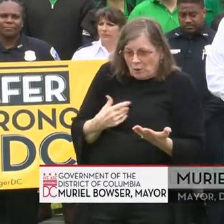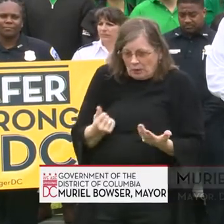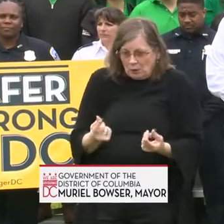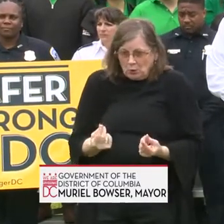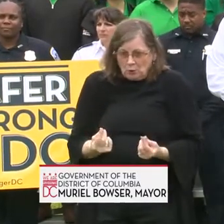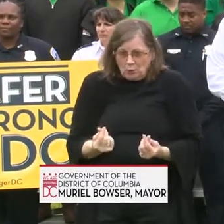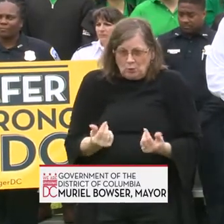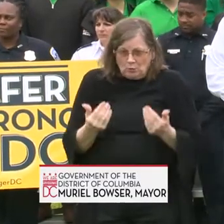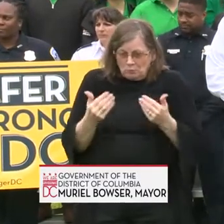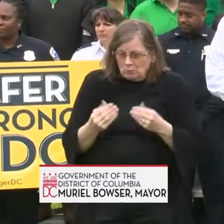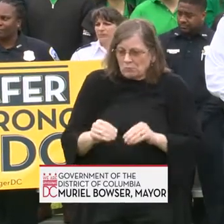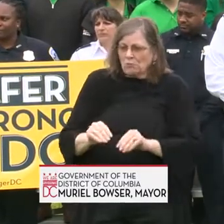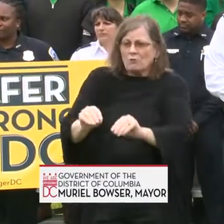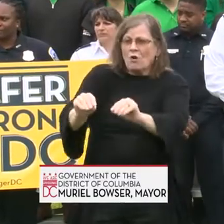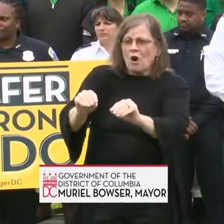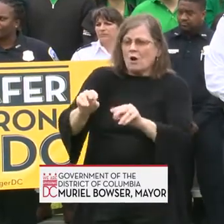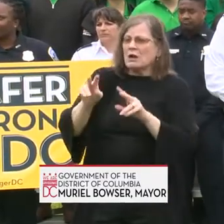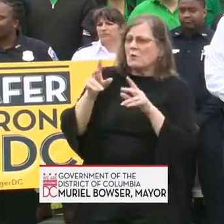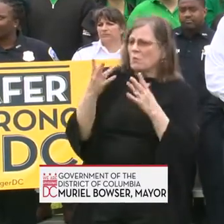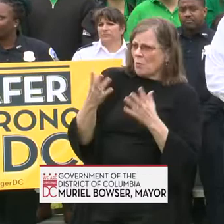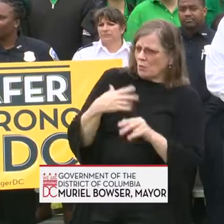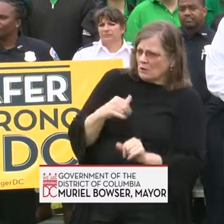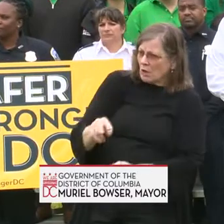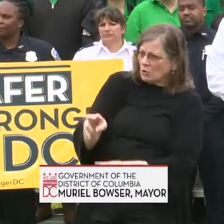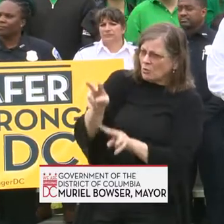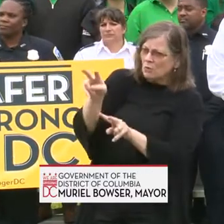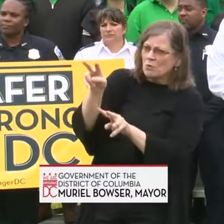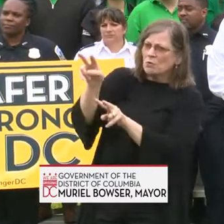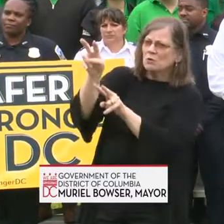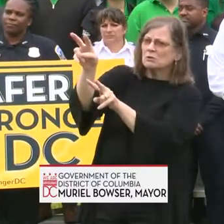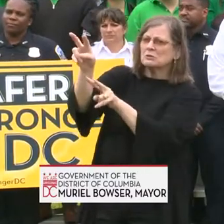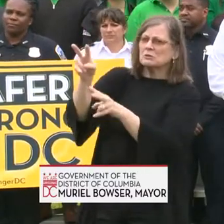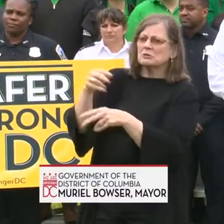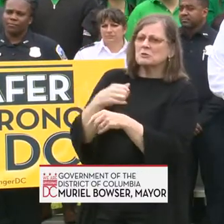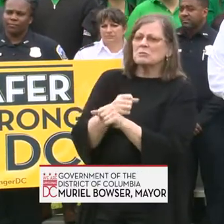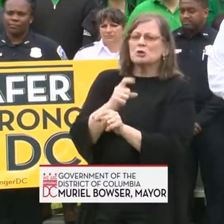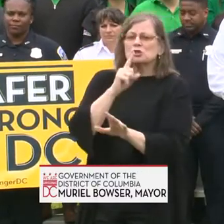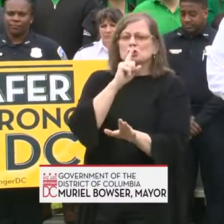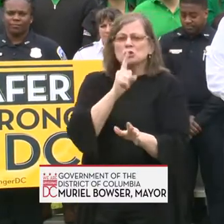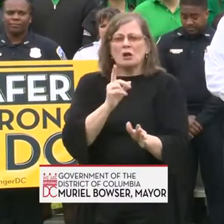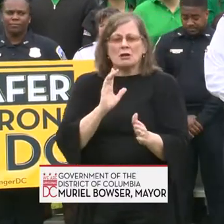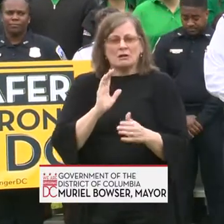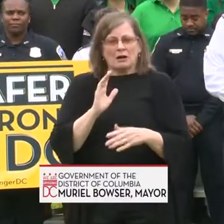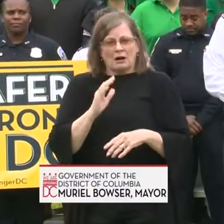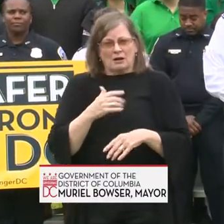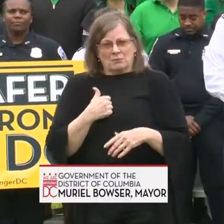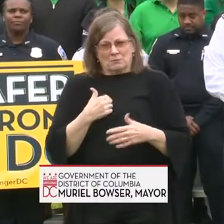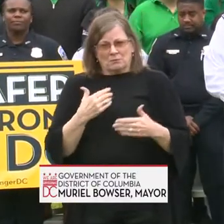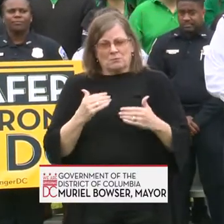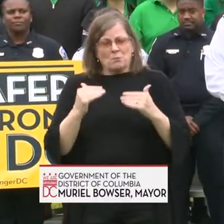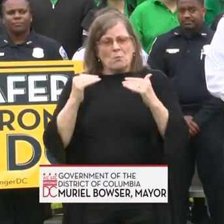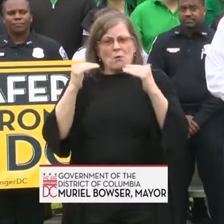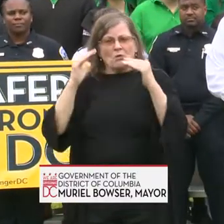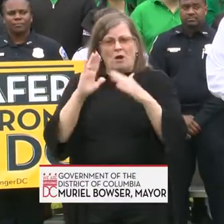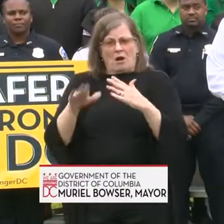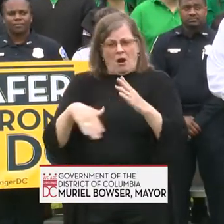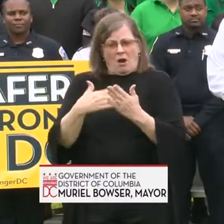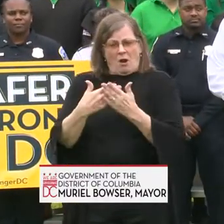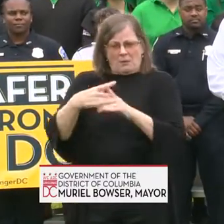make sure that all of the things that we are doing promote our officers having